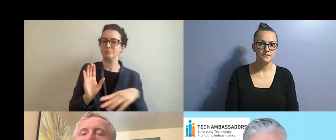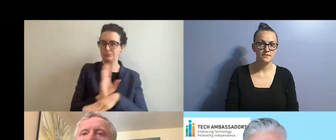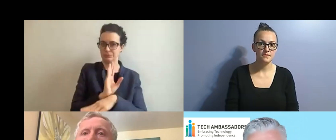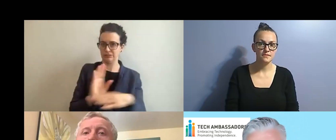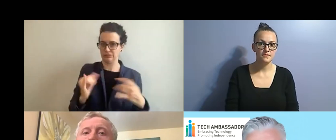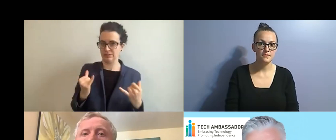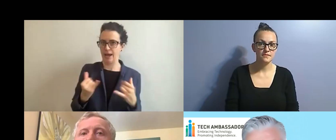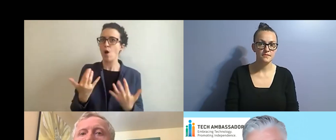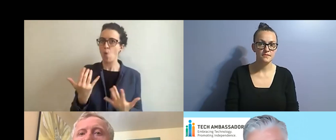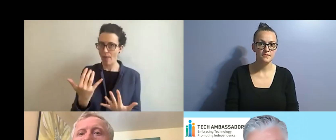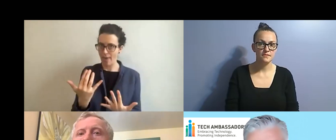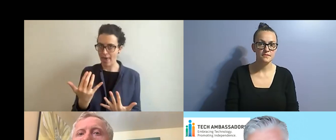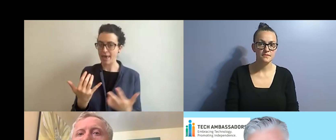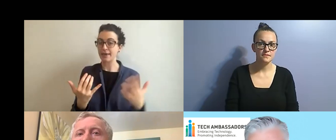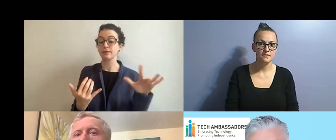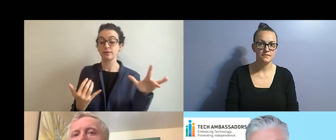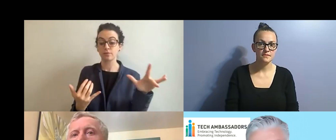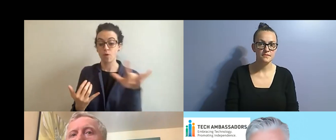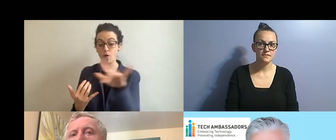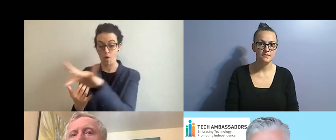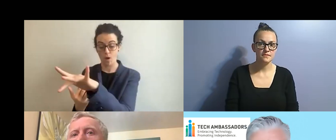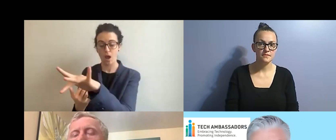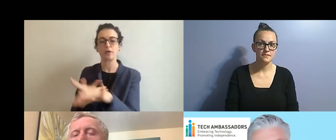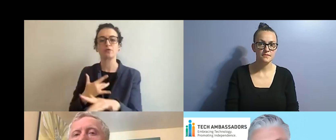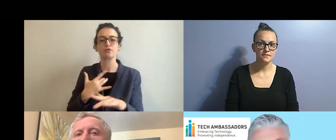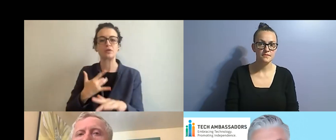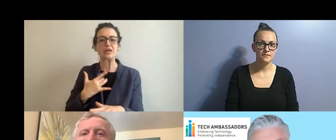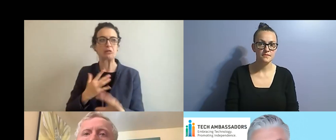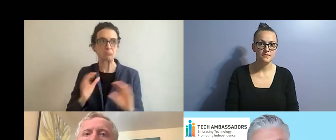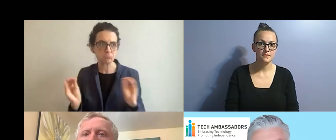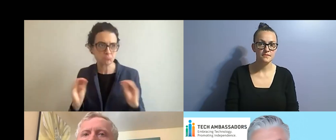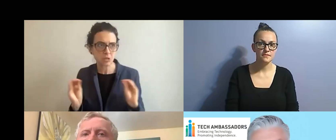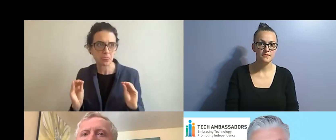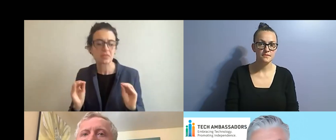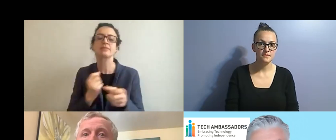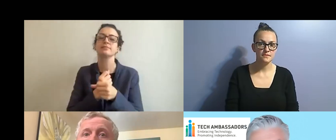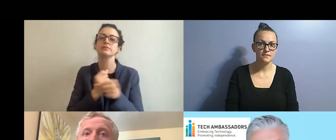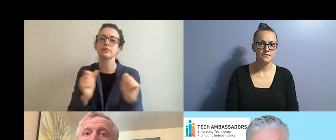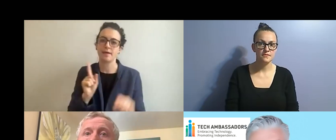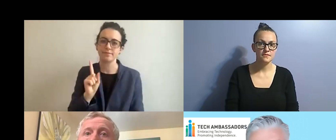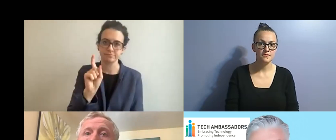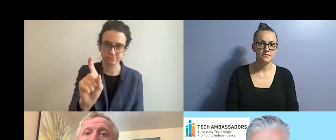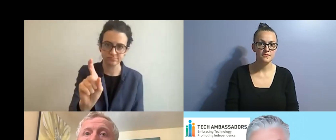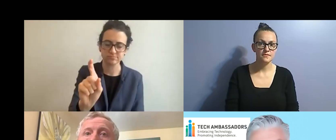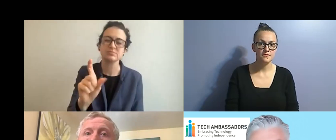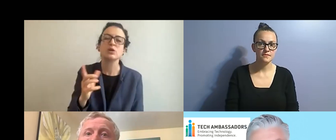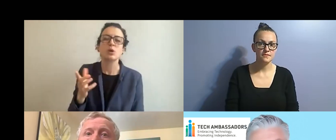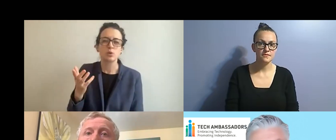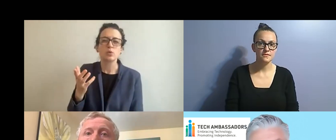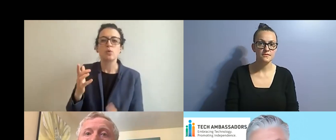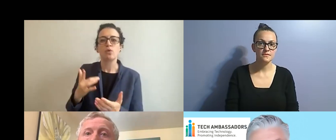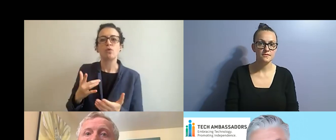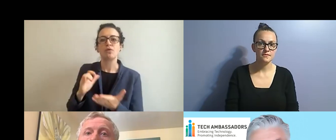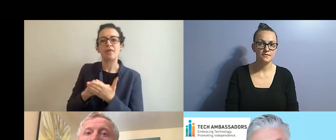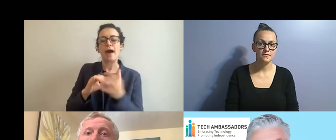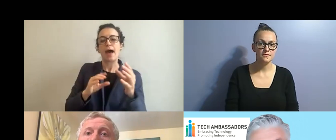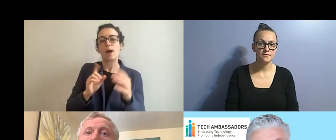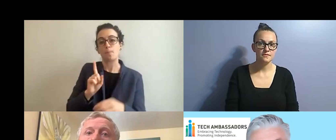training is a good thing no matter what disability you have. So you can do